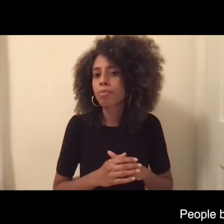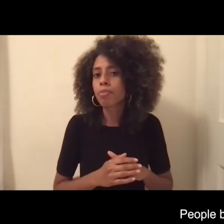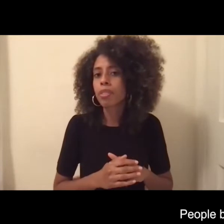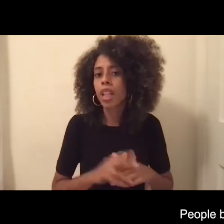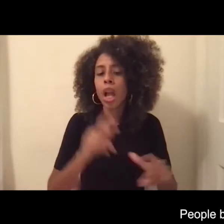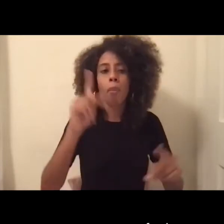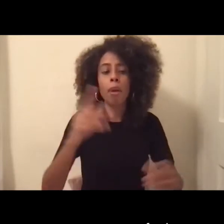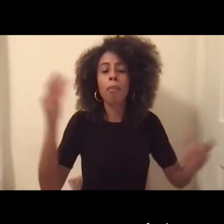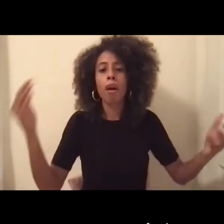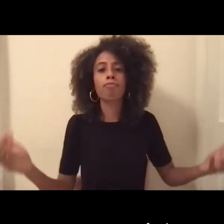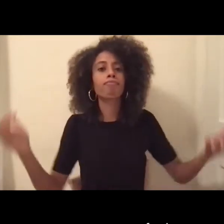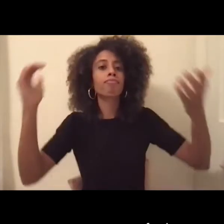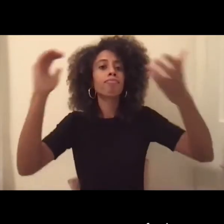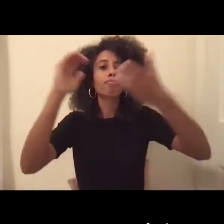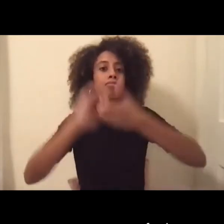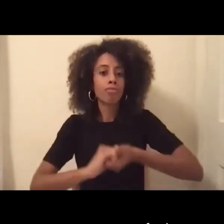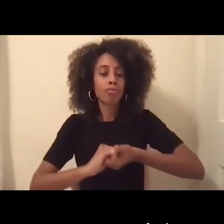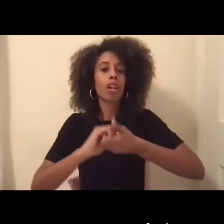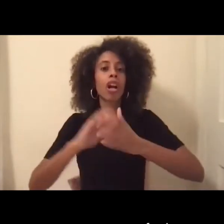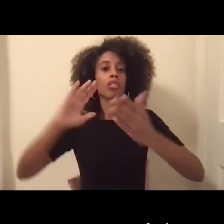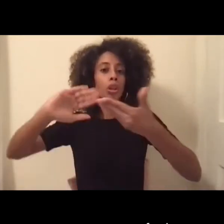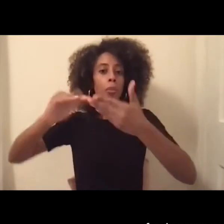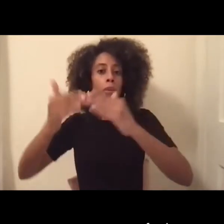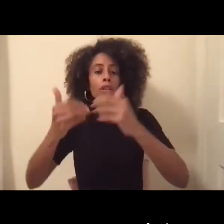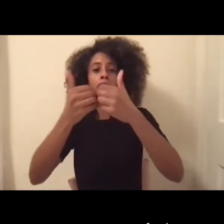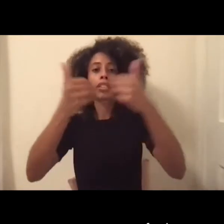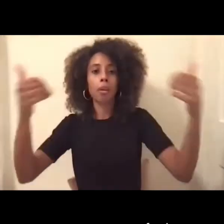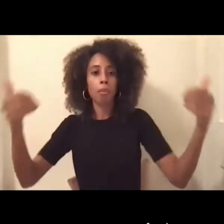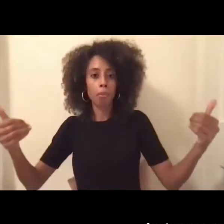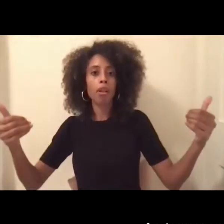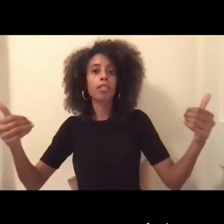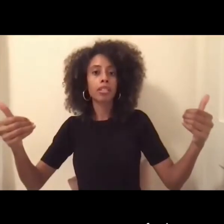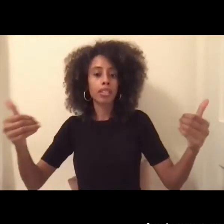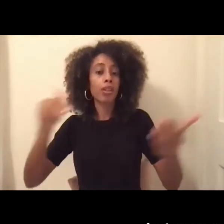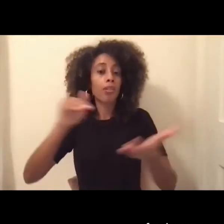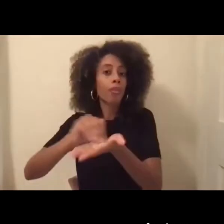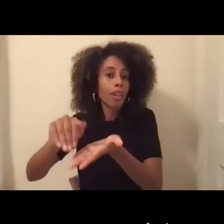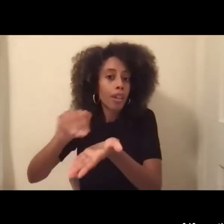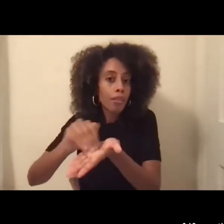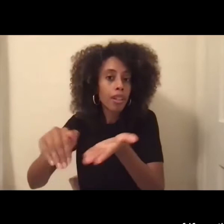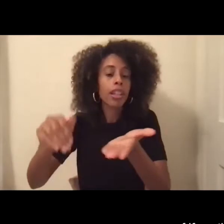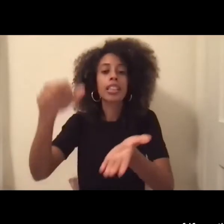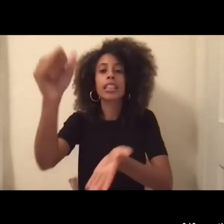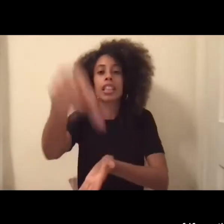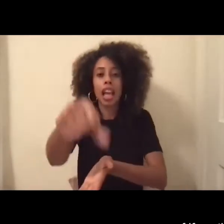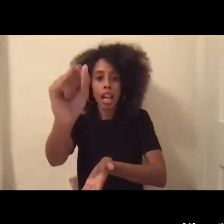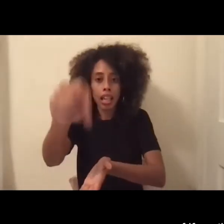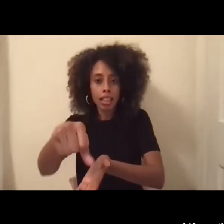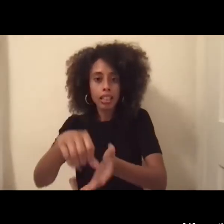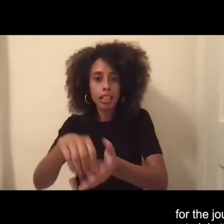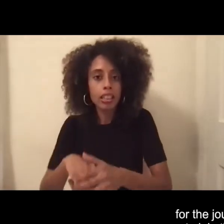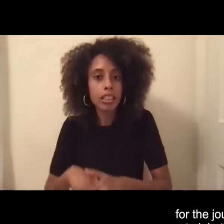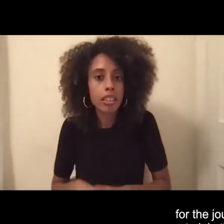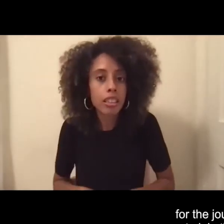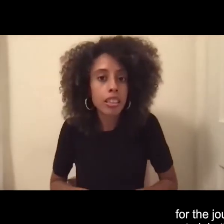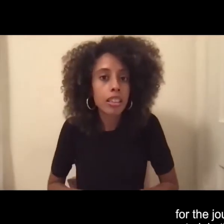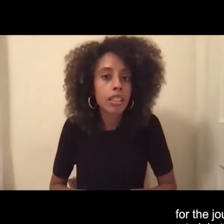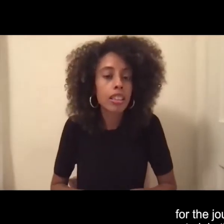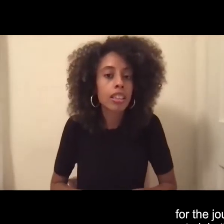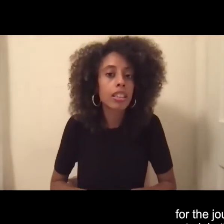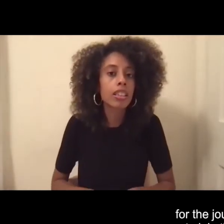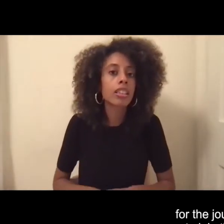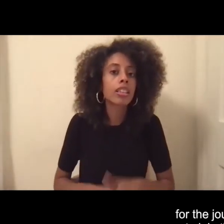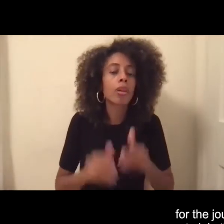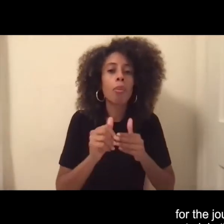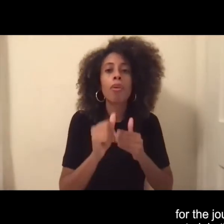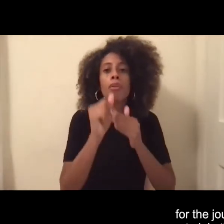community divisions, forgiveness, yes. In the night market of Ife, gathering provision for the journey